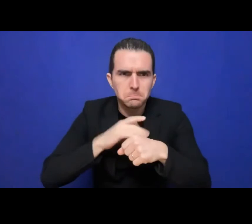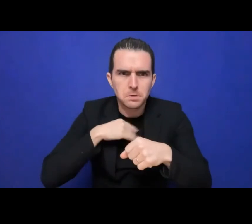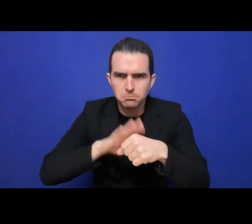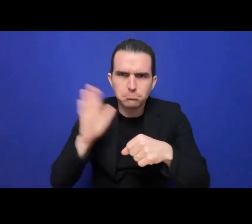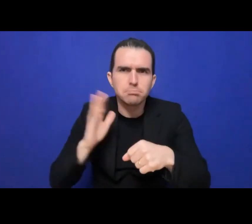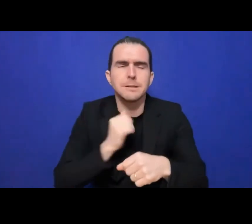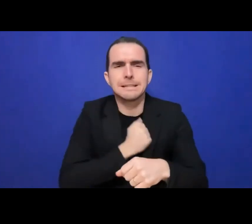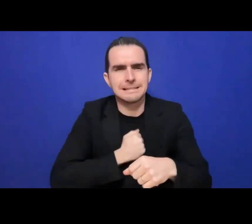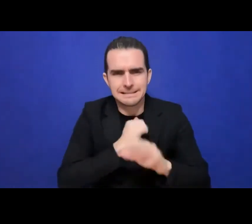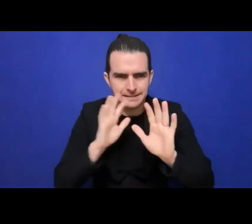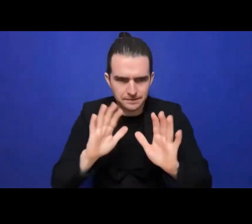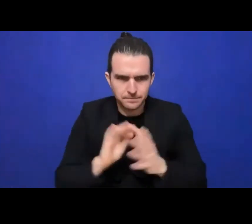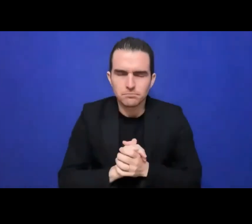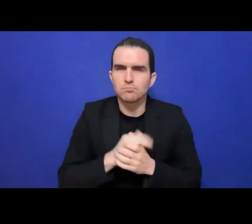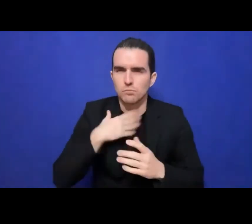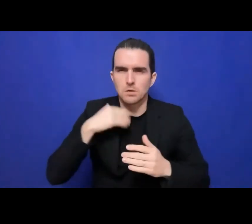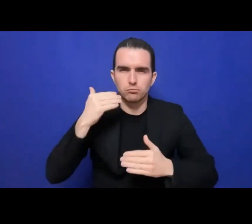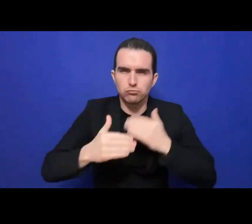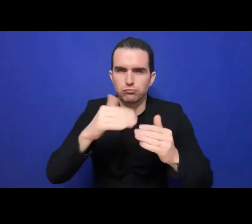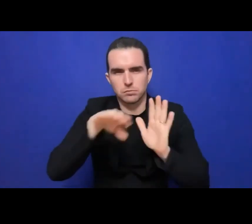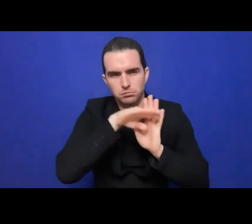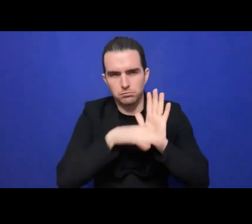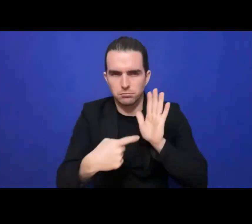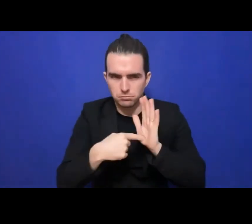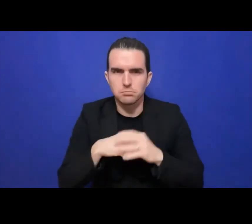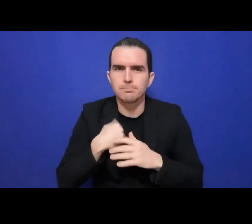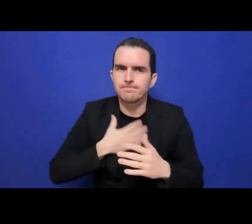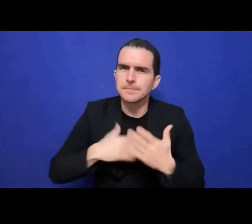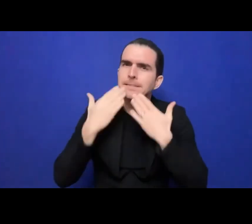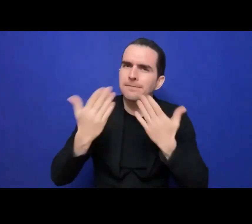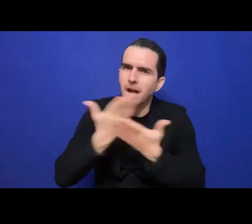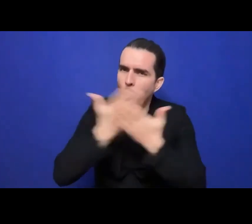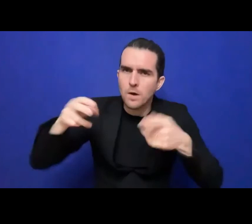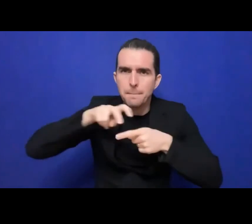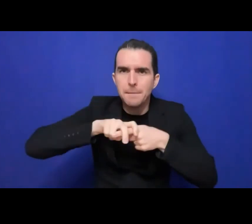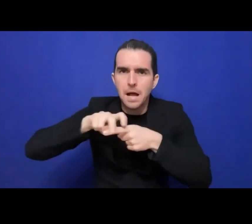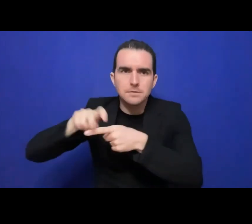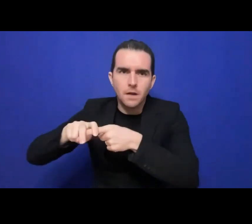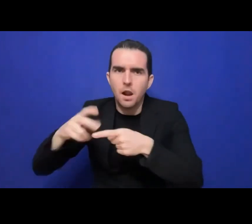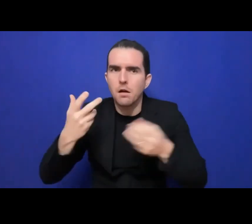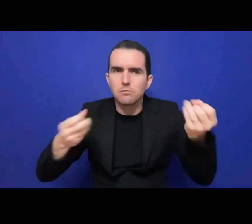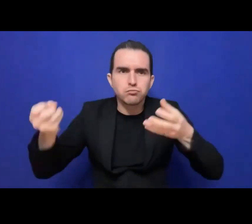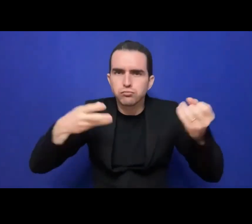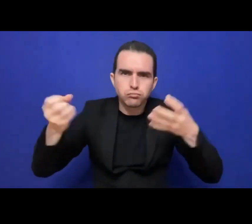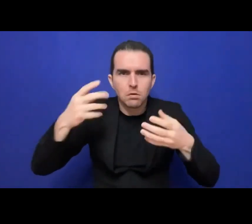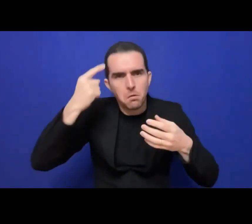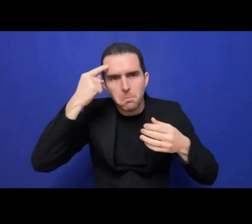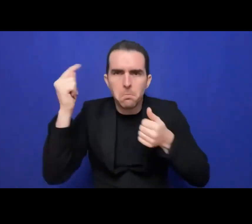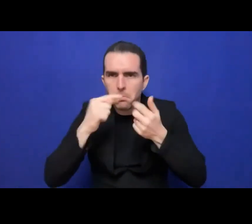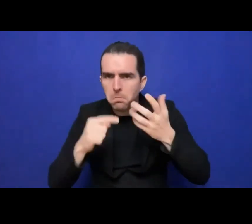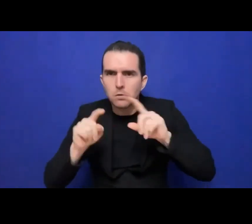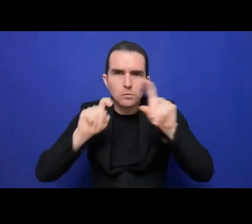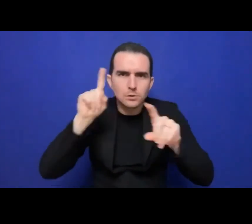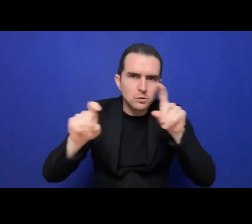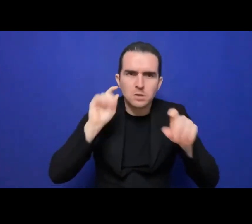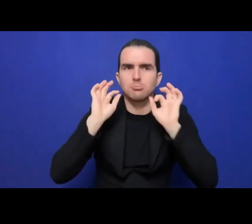and also the participants for these great thought-provoking questions. I'm going to now move over to the presentation on the